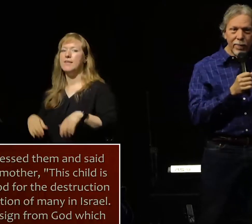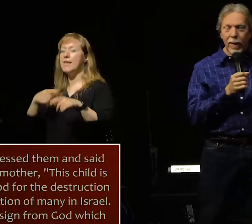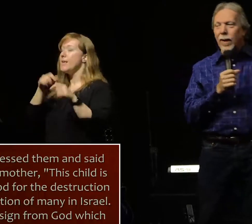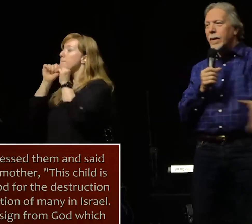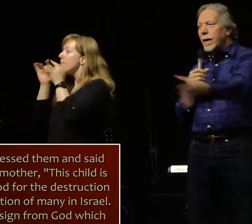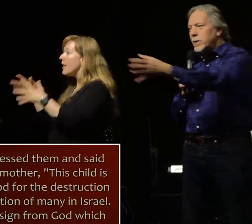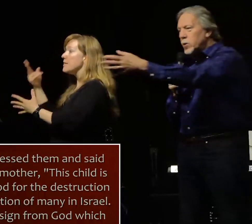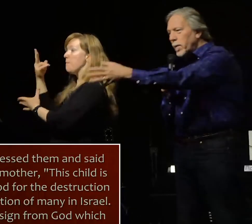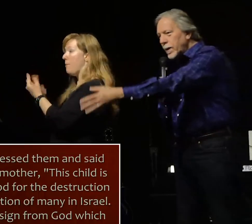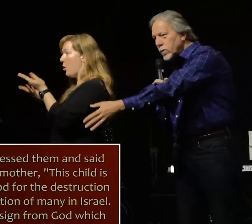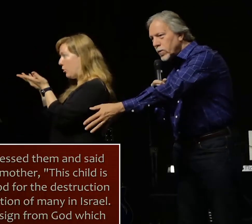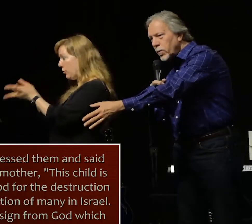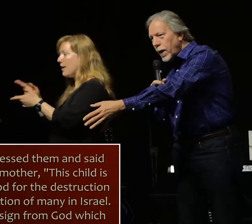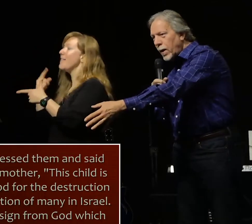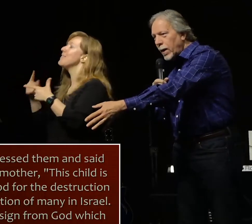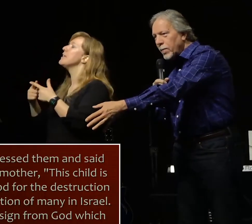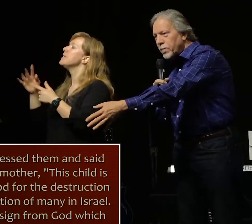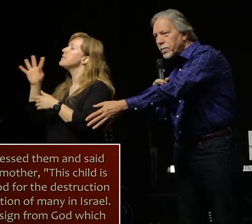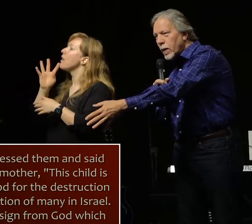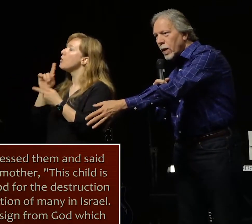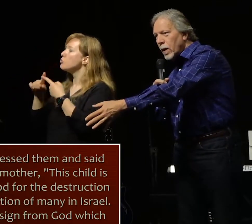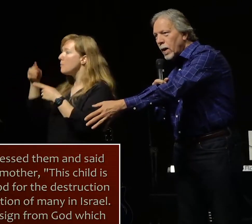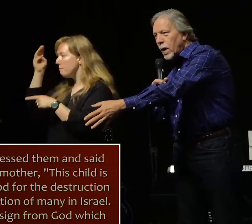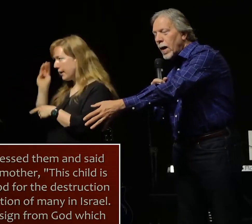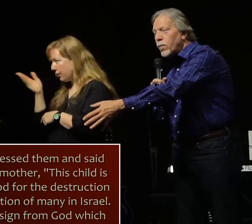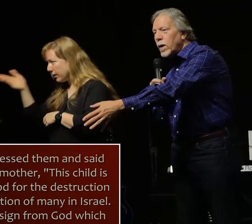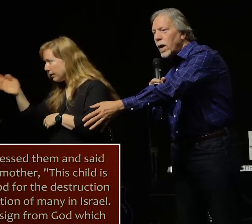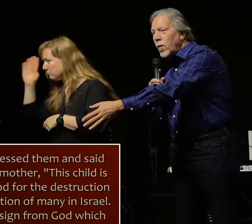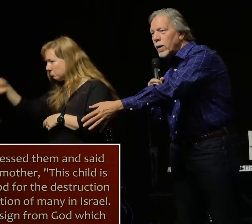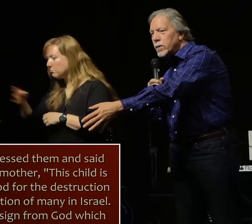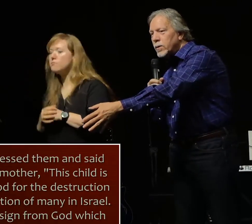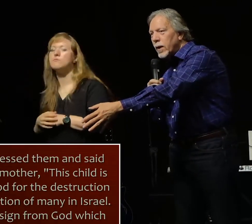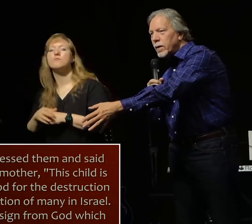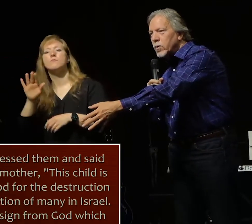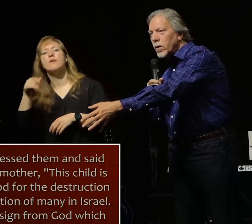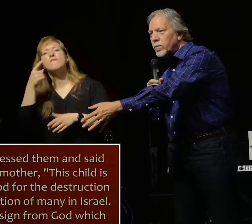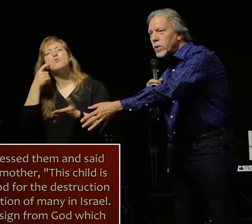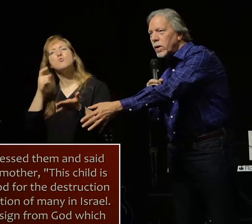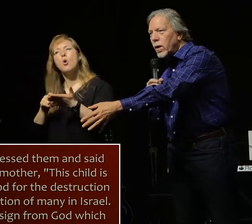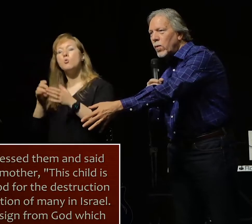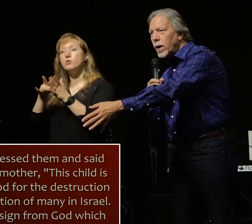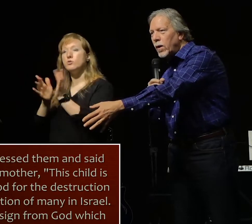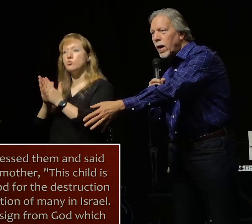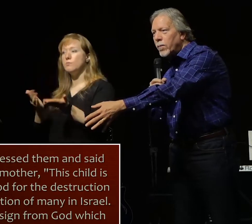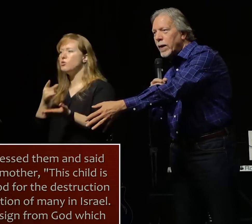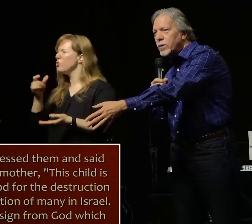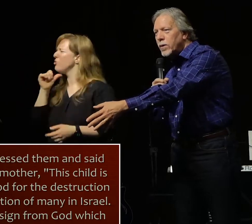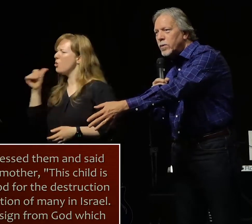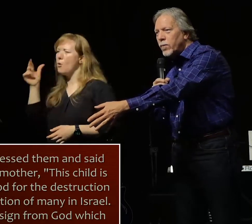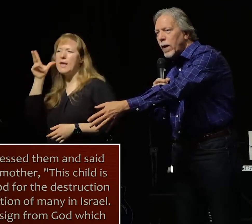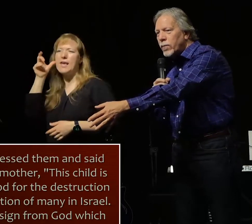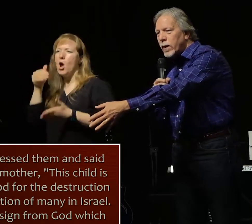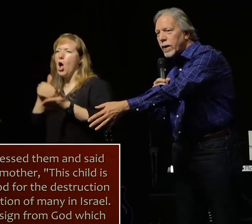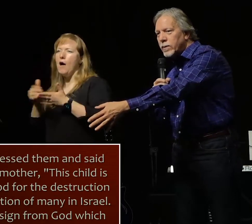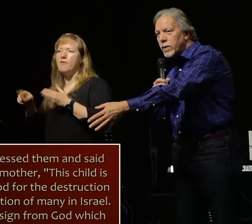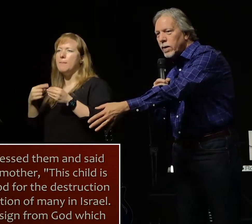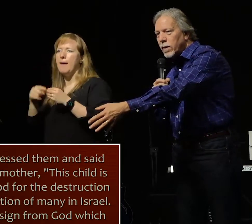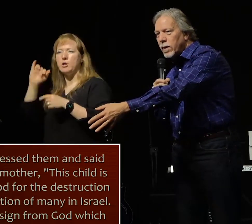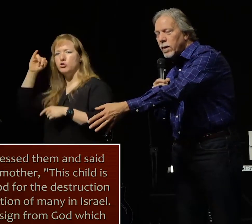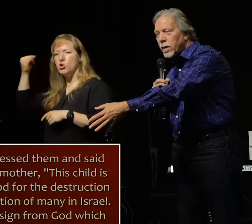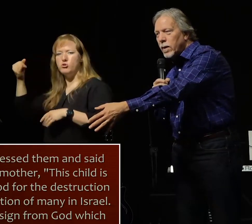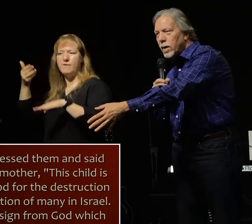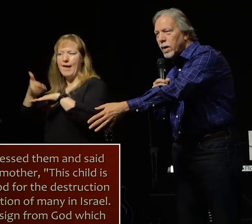them, then he speaks to Mary. Now, if you notice in the scripture, you don't hear a lot about Joseph after this.